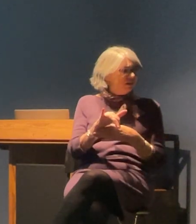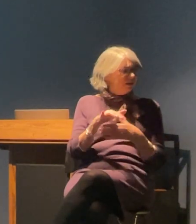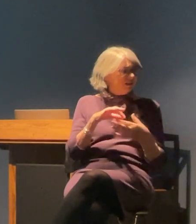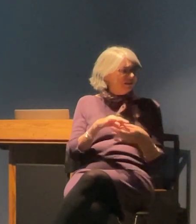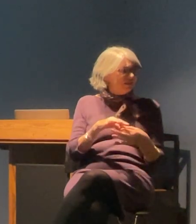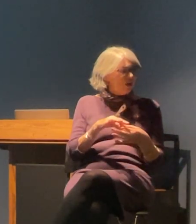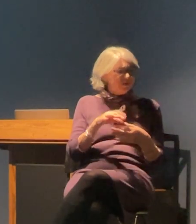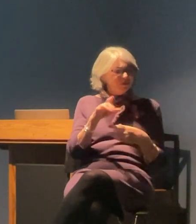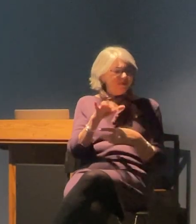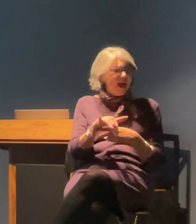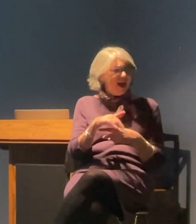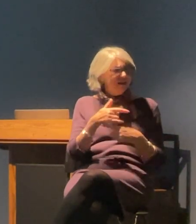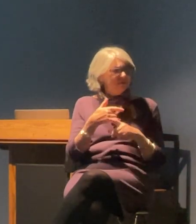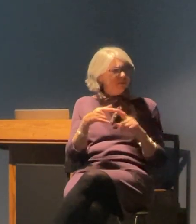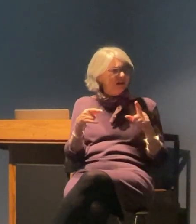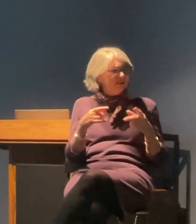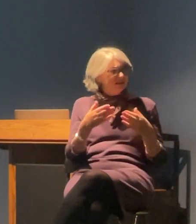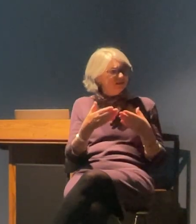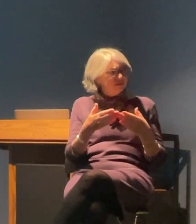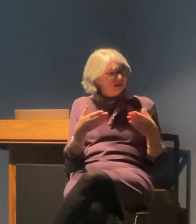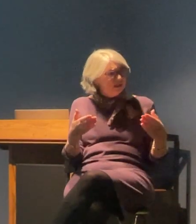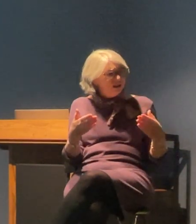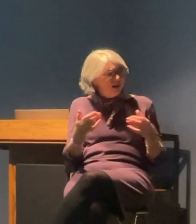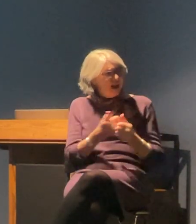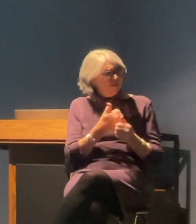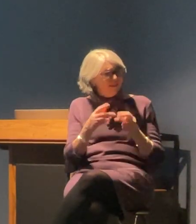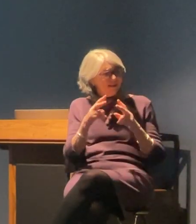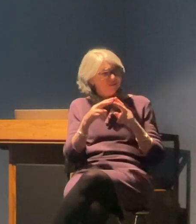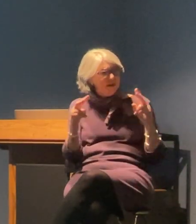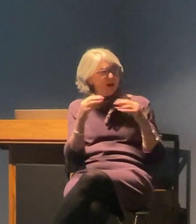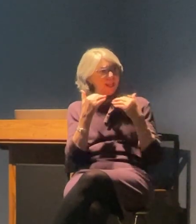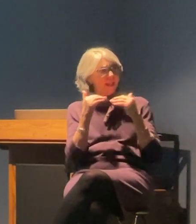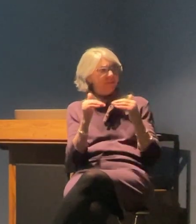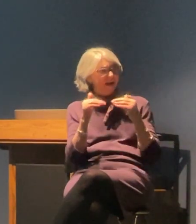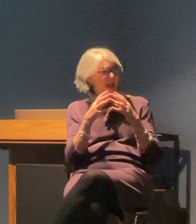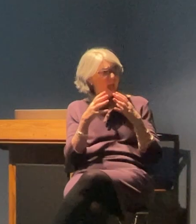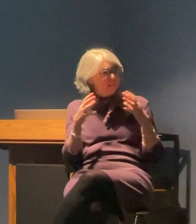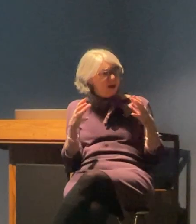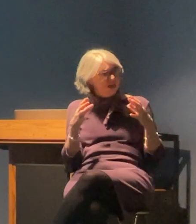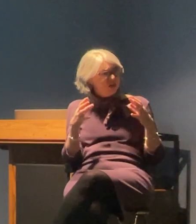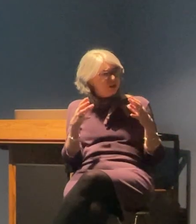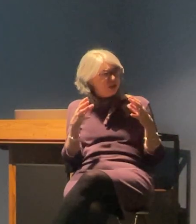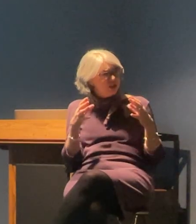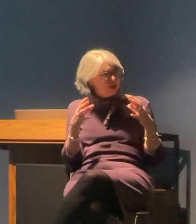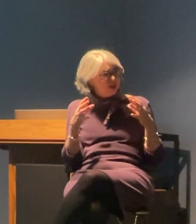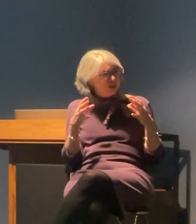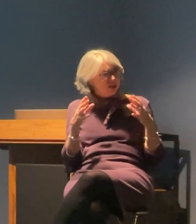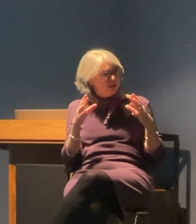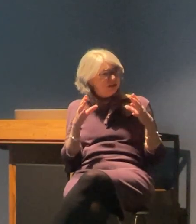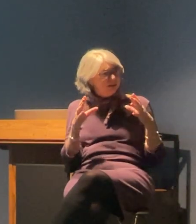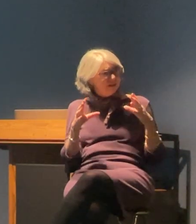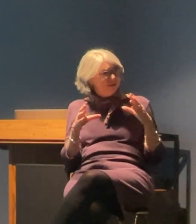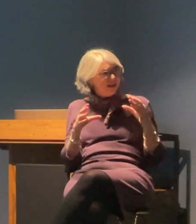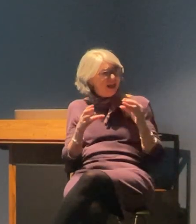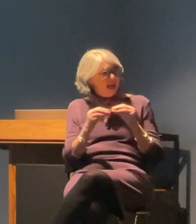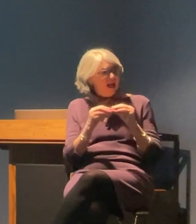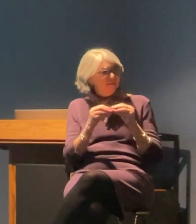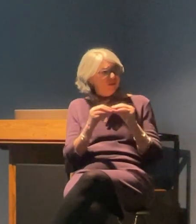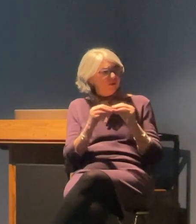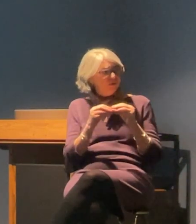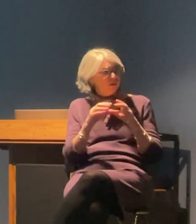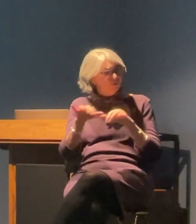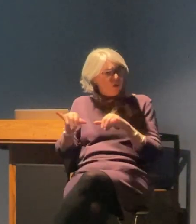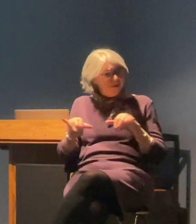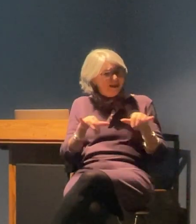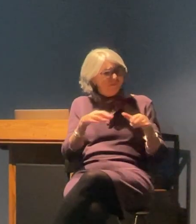which you got to do fashion with. Everything's very limited, right? How much of it contributes to the performativity of the individual